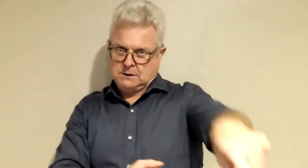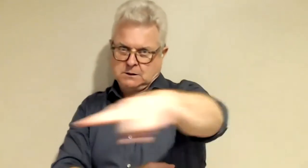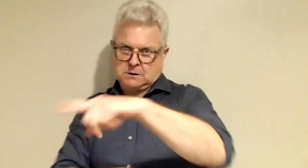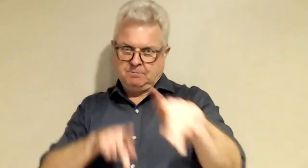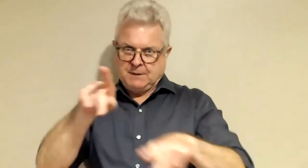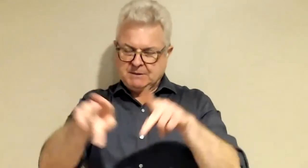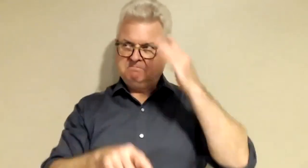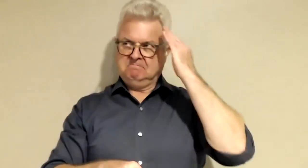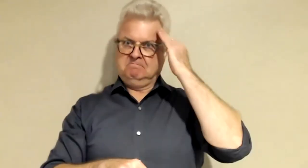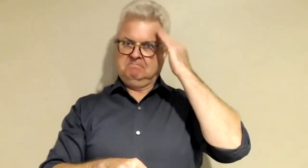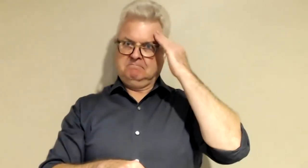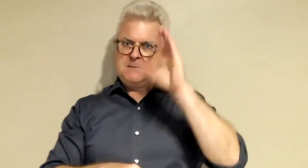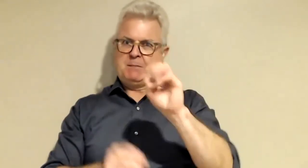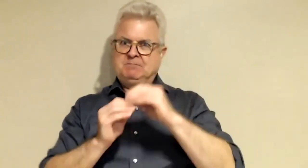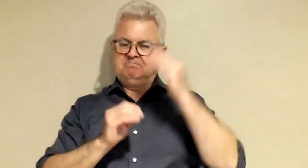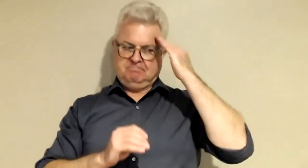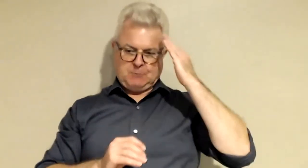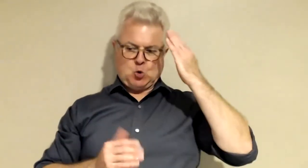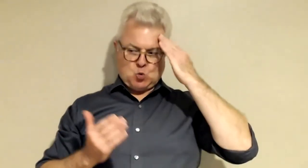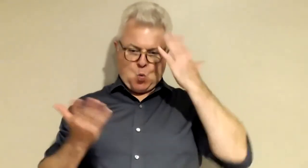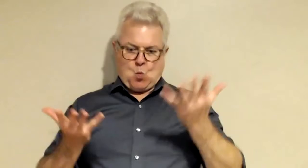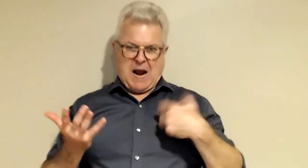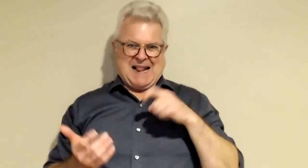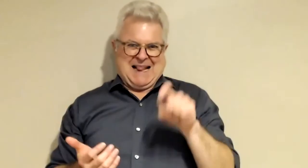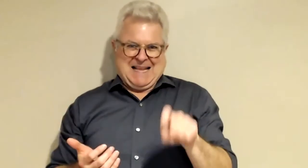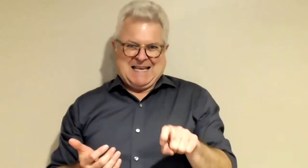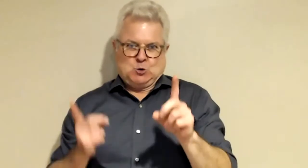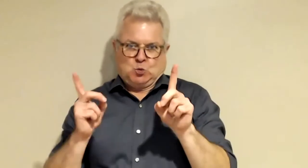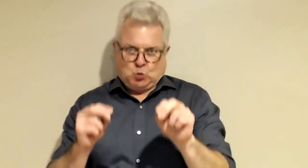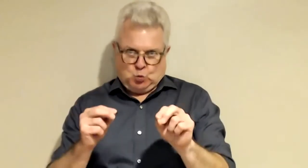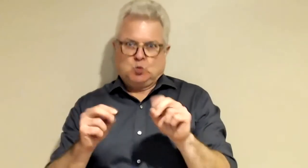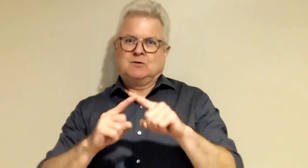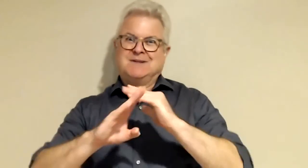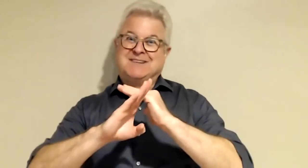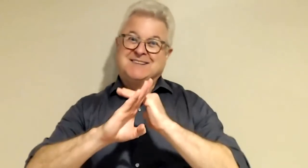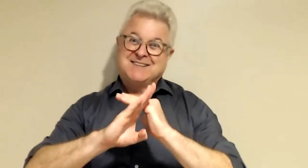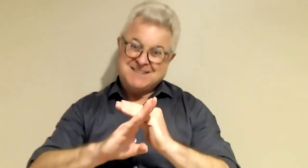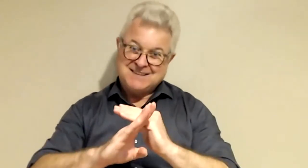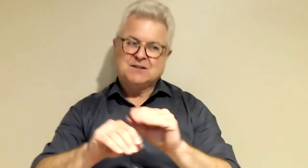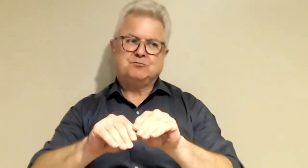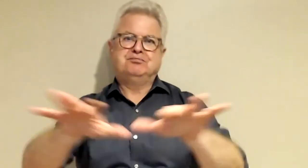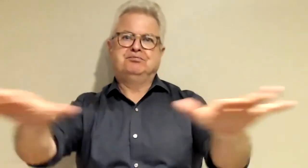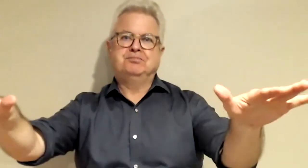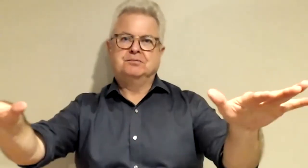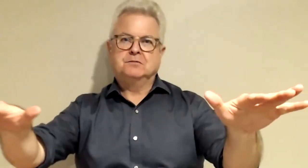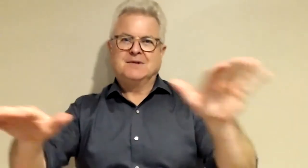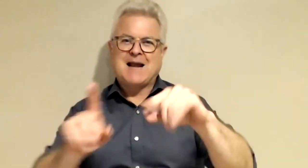We're a little bit more lax. We're hoping that all of you will become more conscious about what you need to do to prevent the